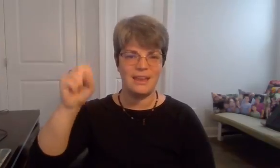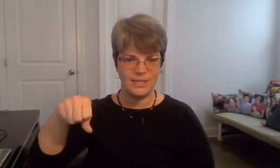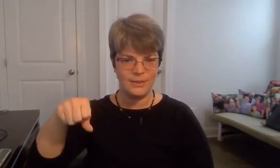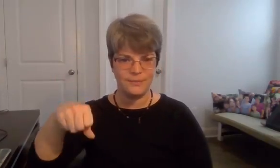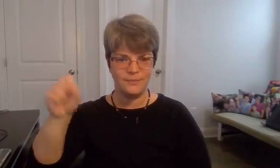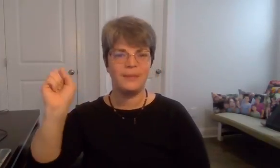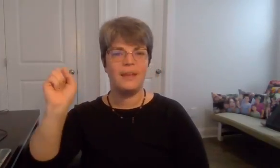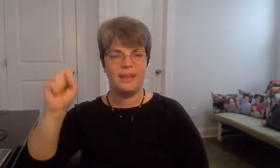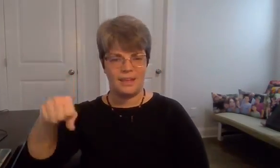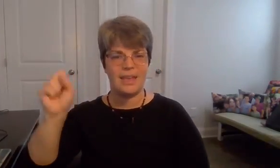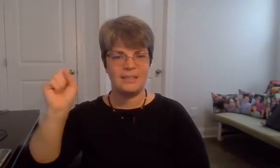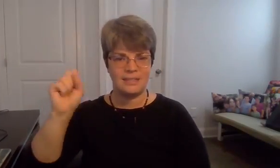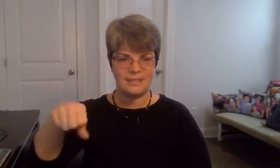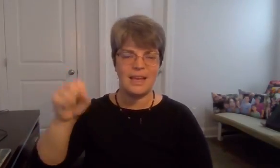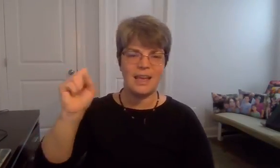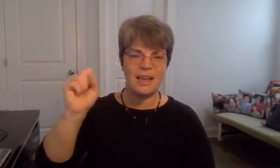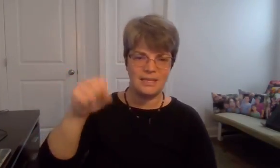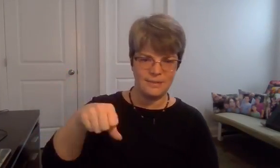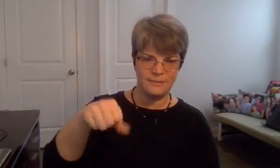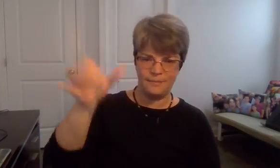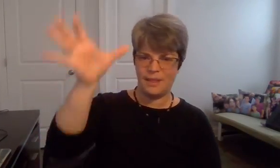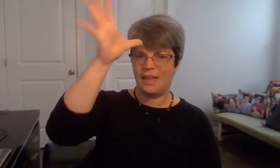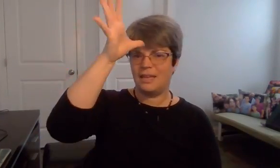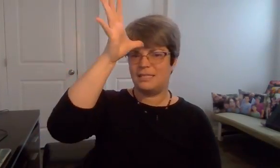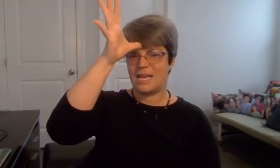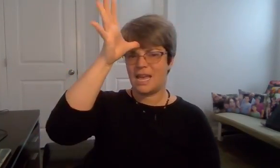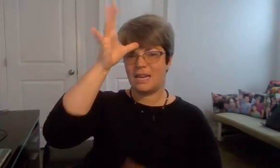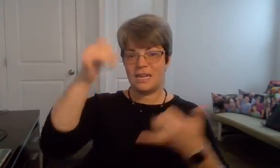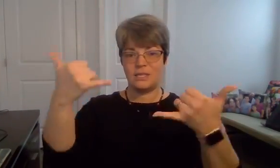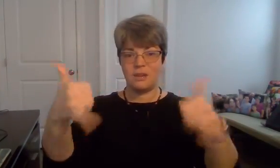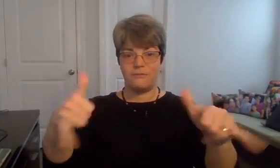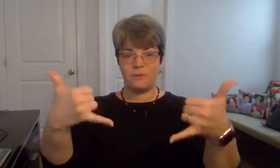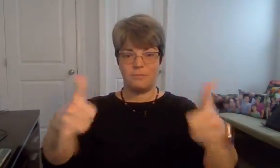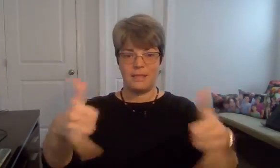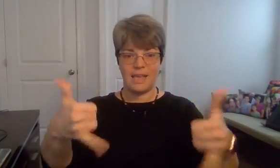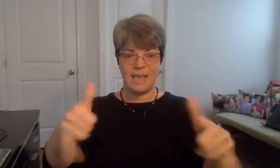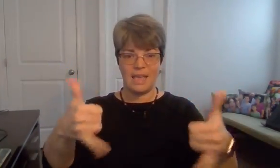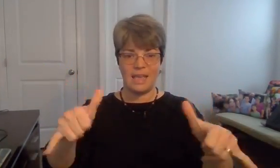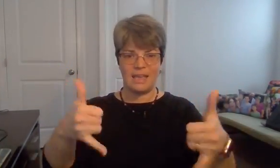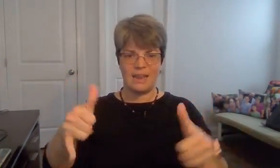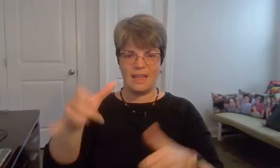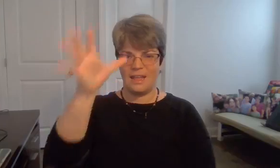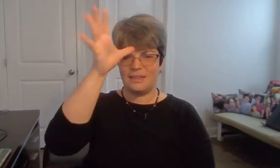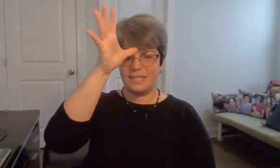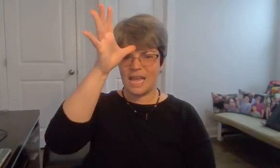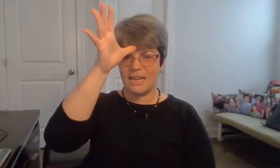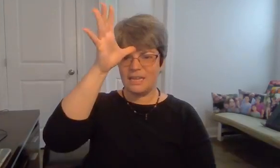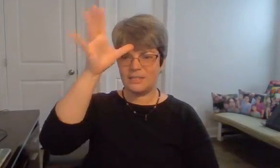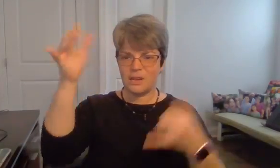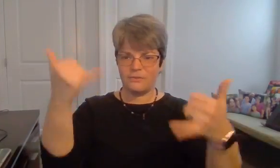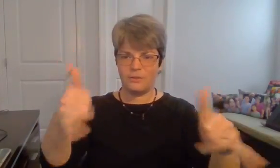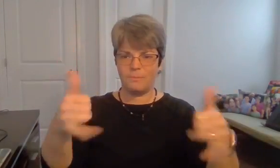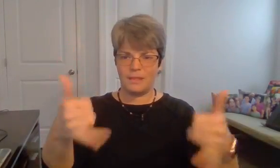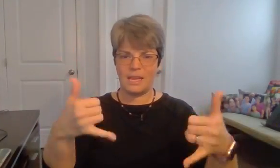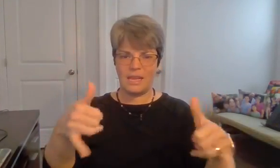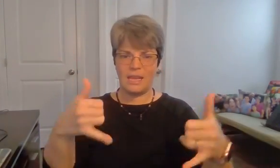do. Yes, I do. Daddies are for playing. Daddies are for